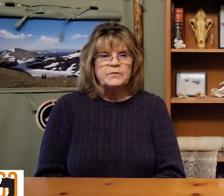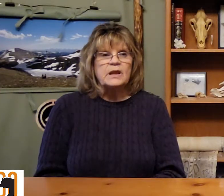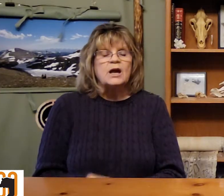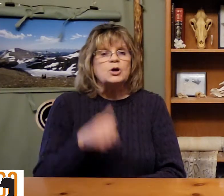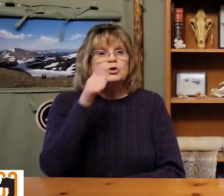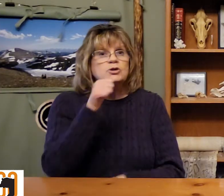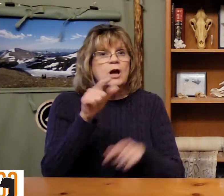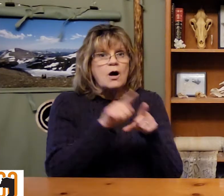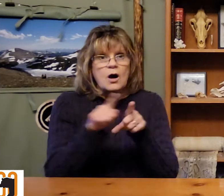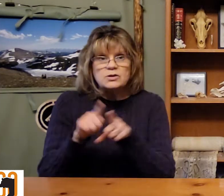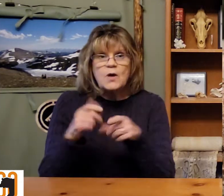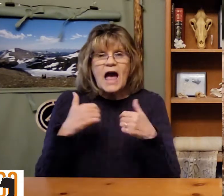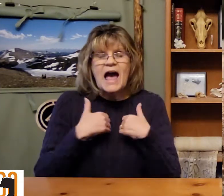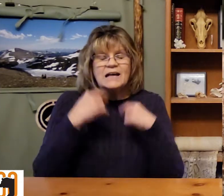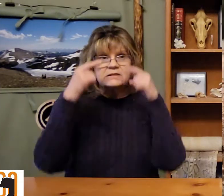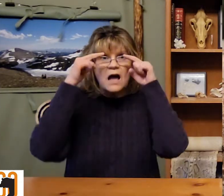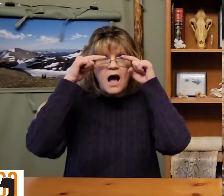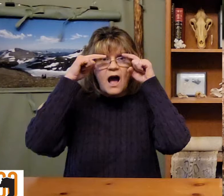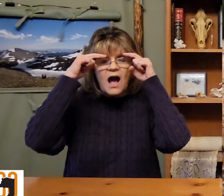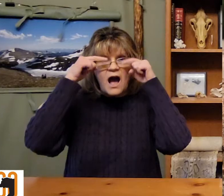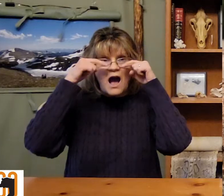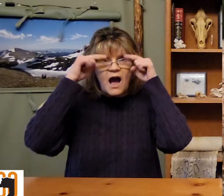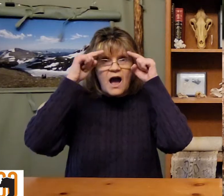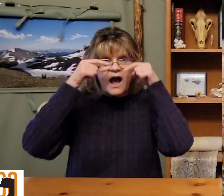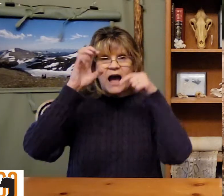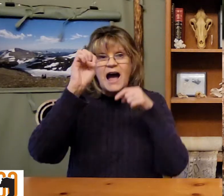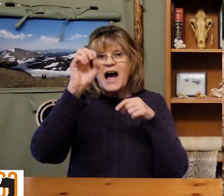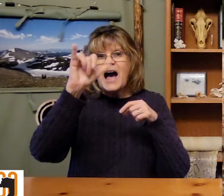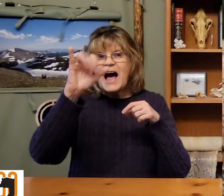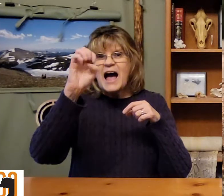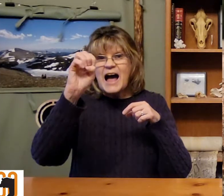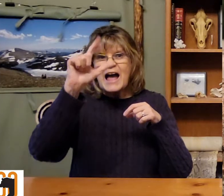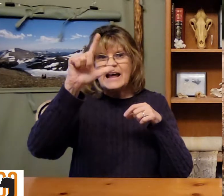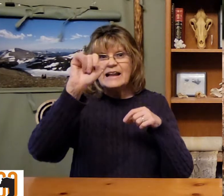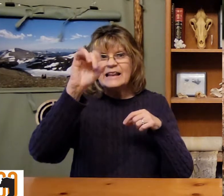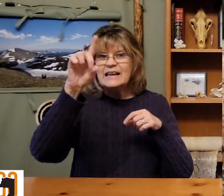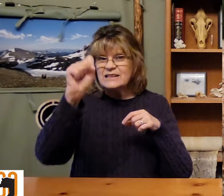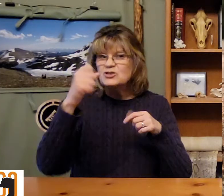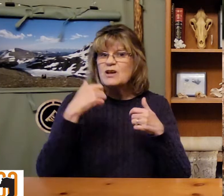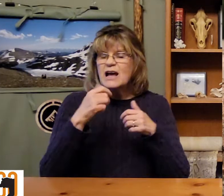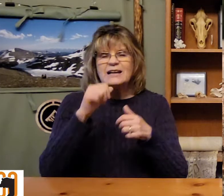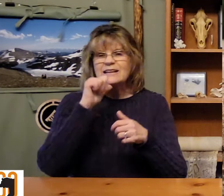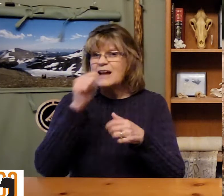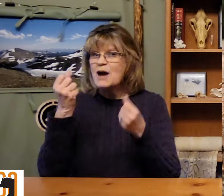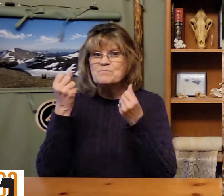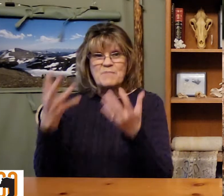She also has eyelids, unlike many other gecko species.